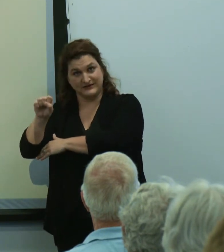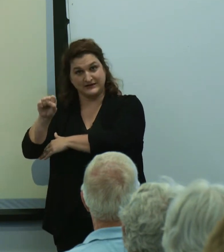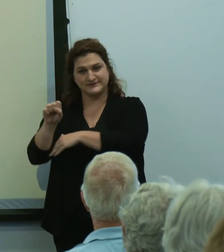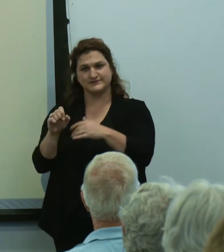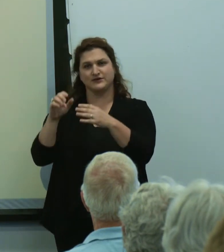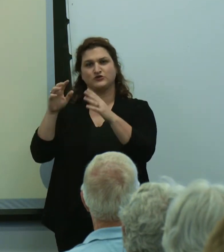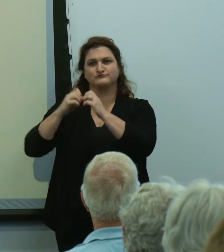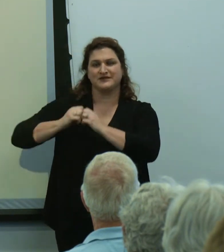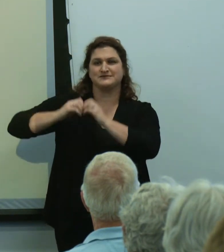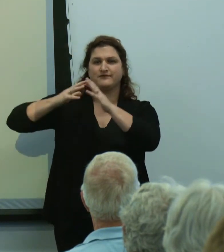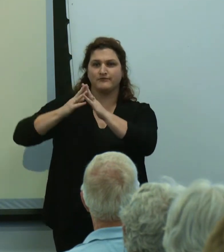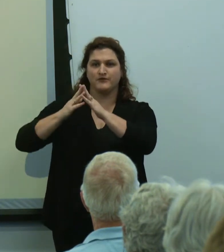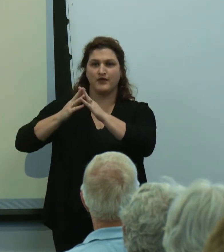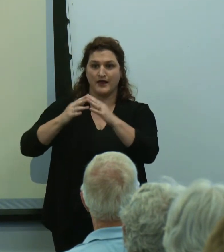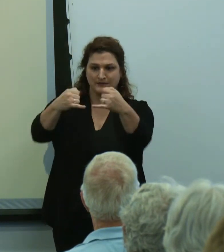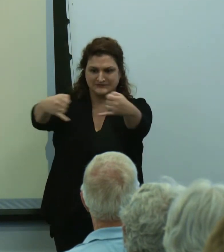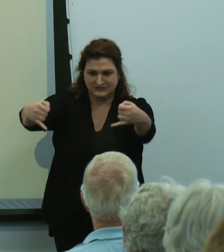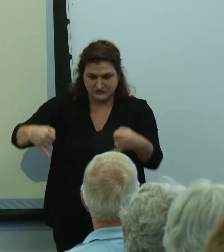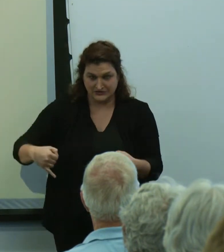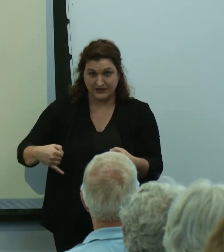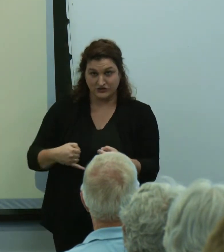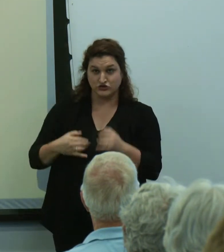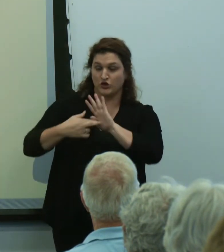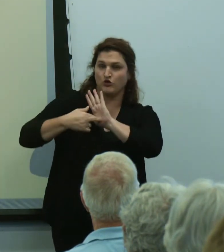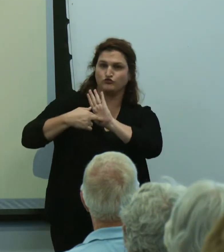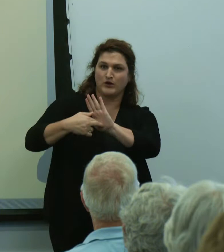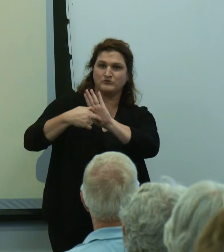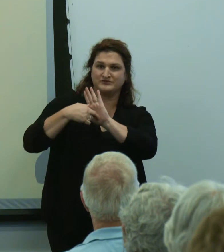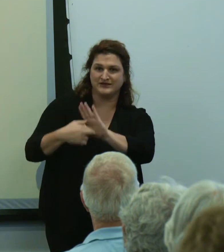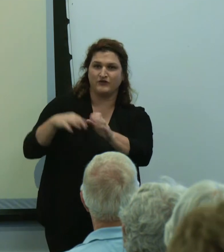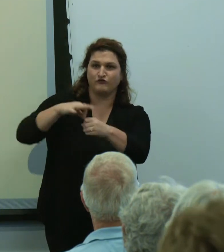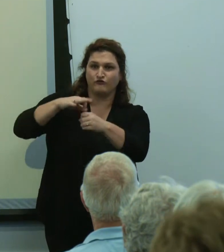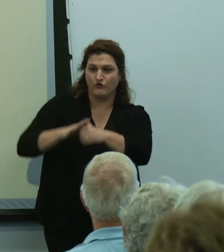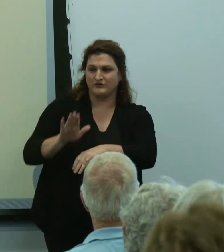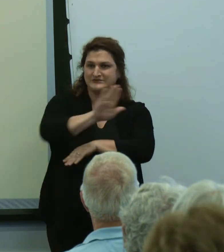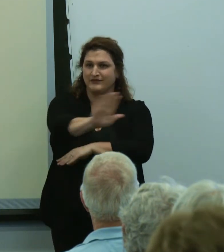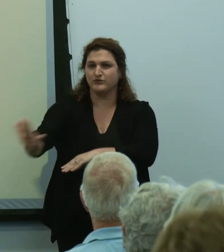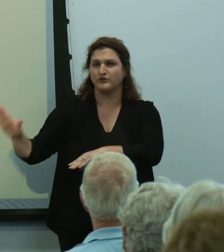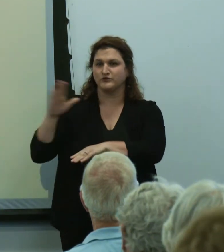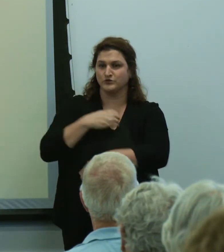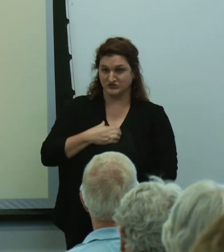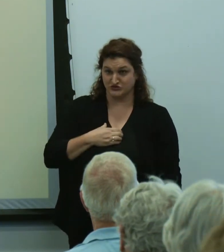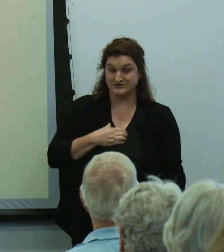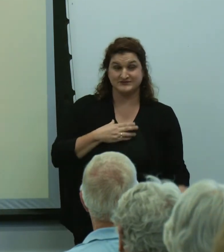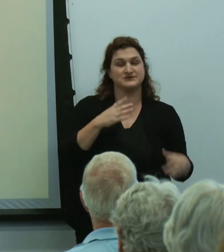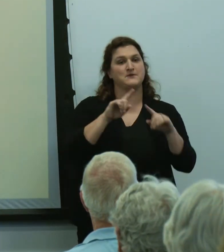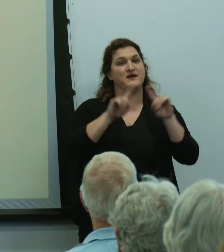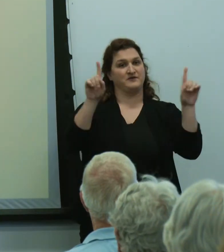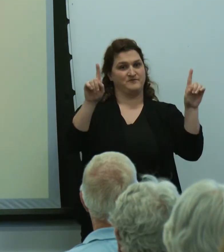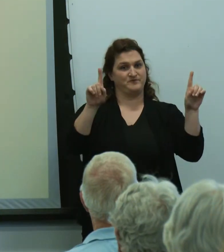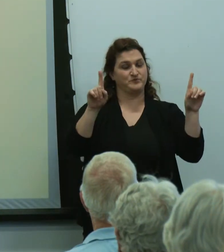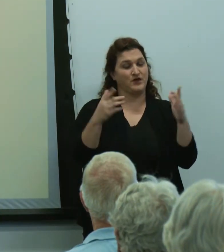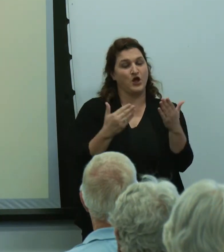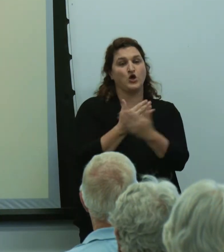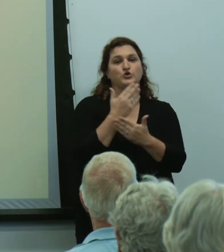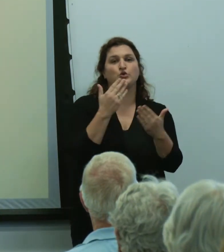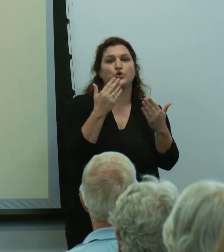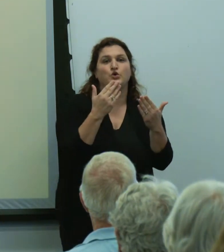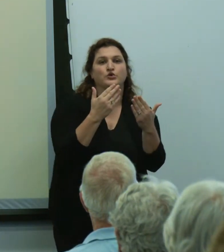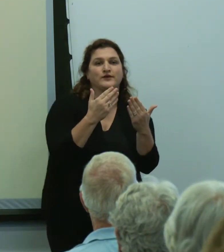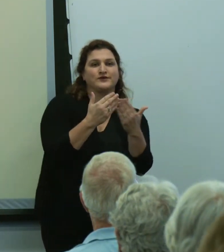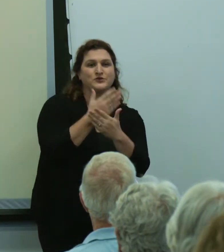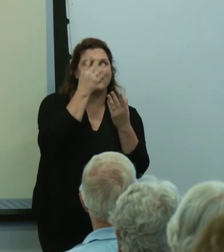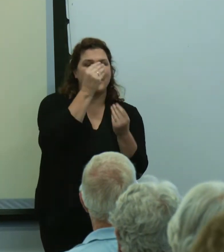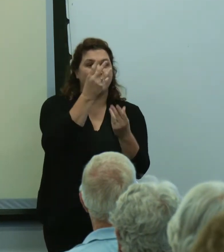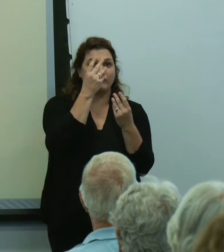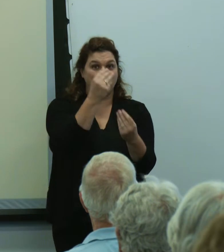reflect the typical distribution of voters in statewide elections. However, a new analysis cited just